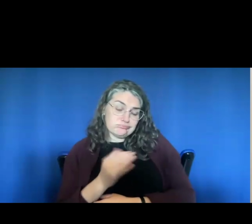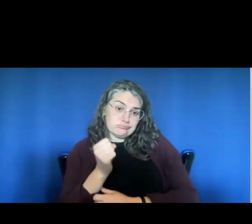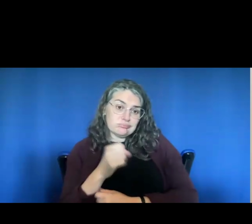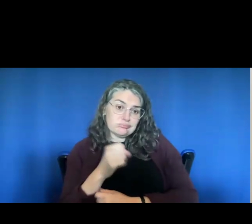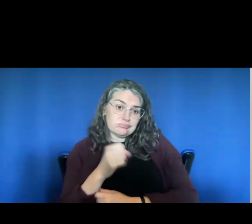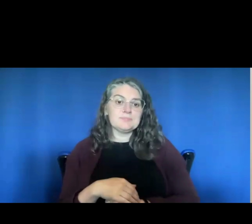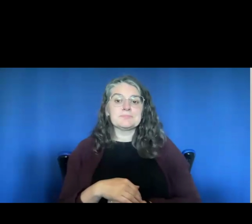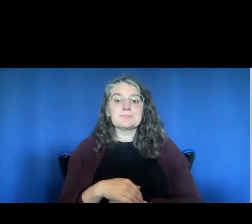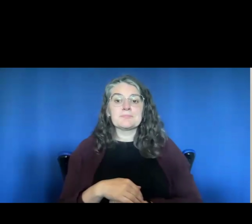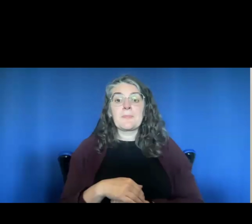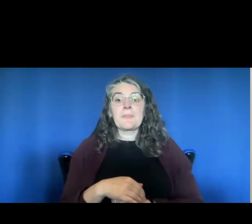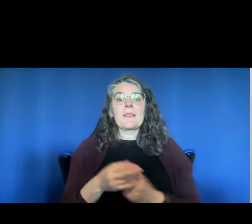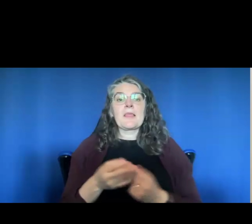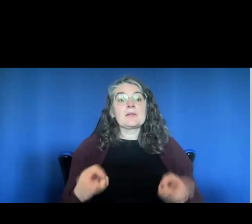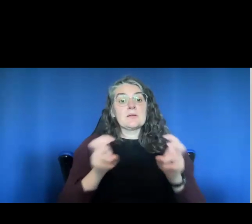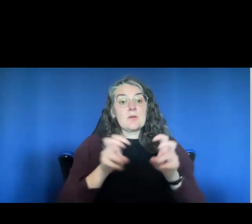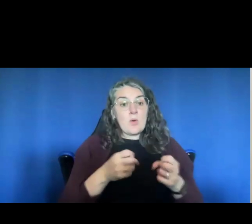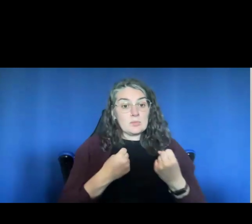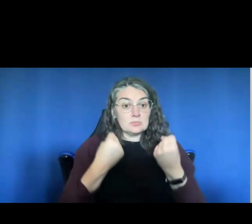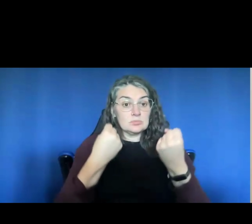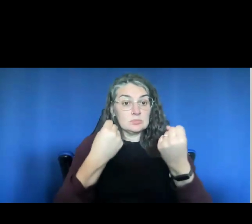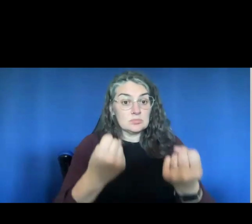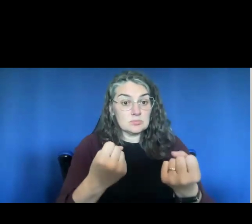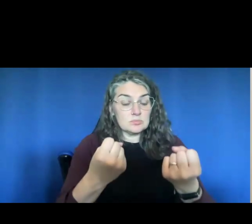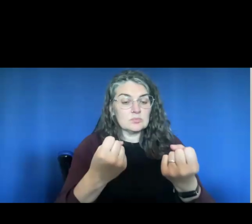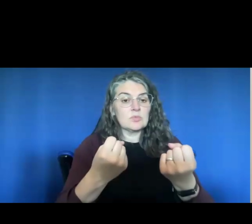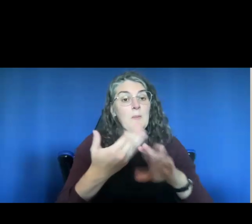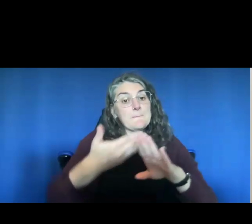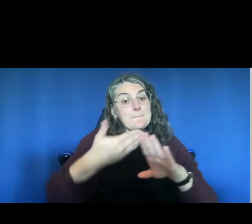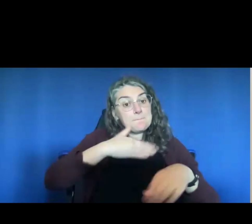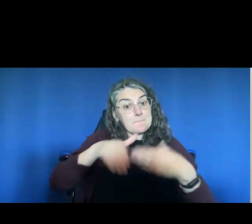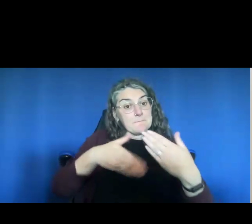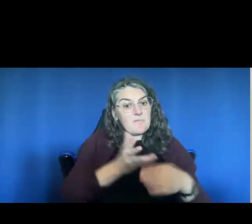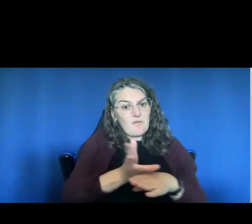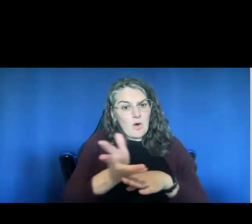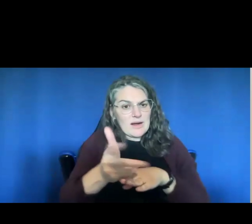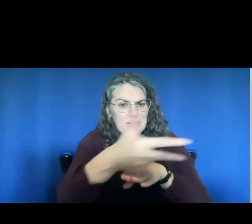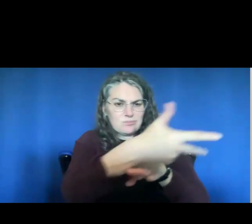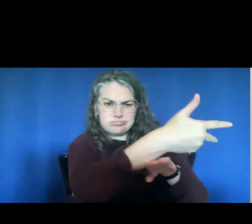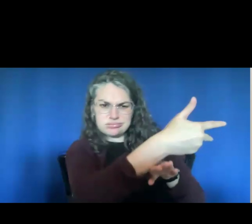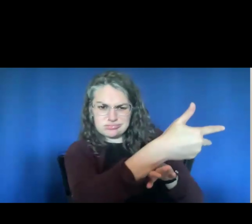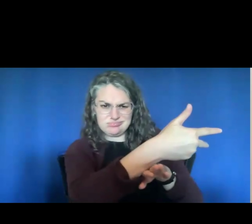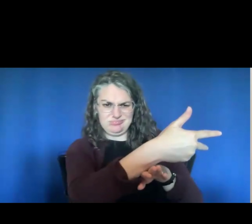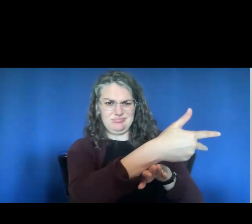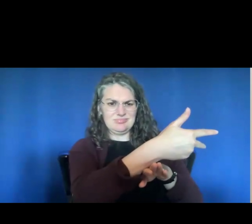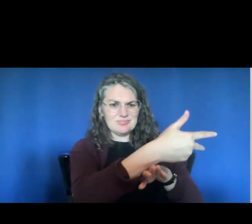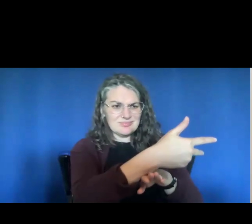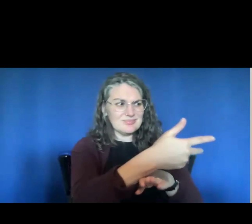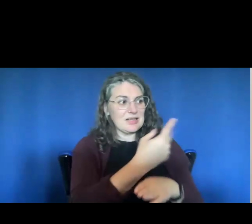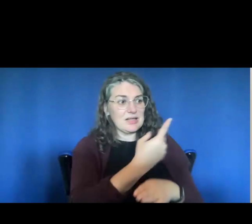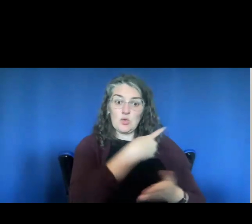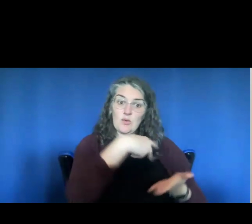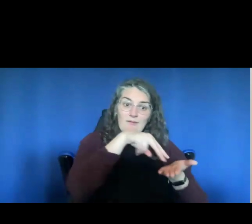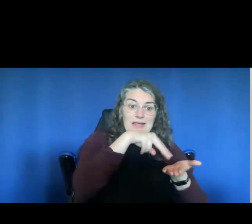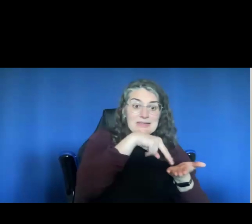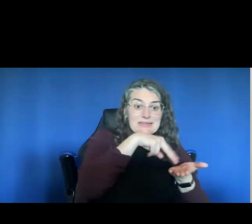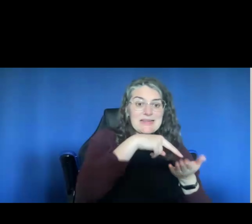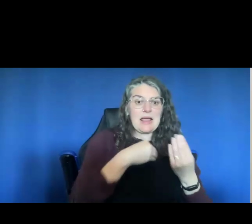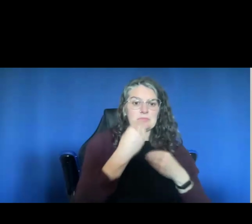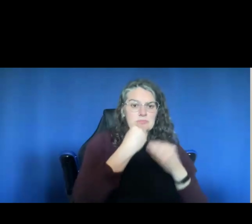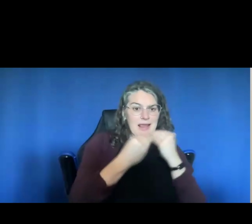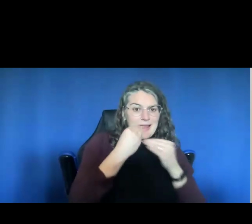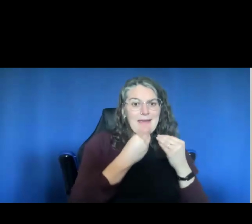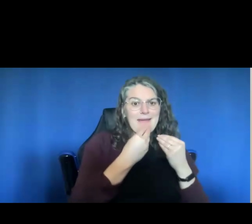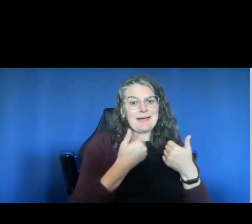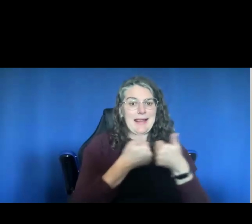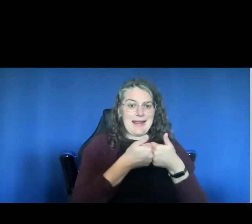car pulled off the highway, we had dined in his small town, danced at his consolidated high school, and played carnival